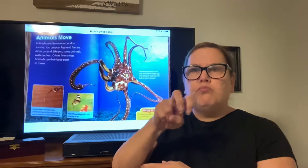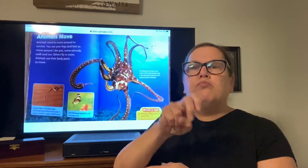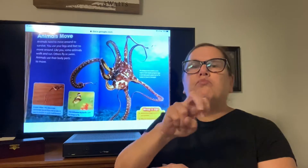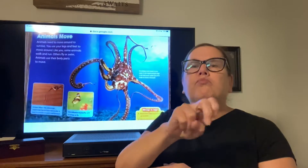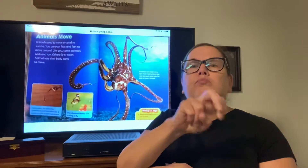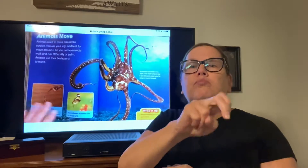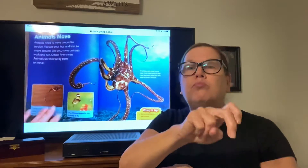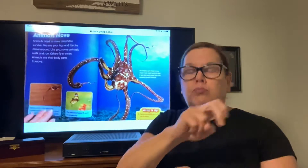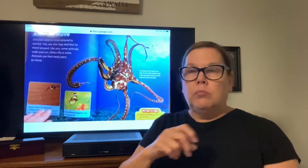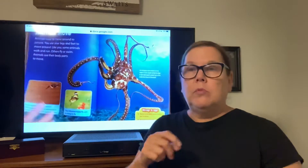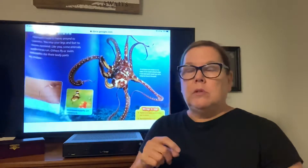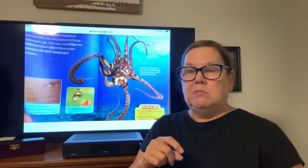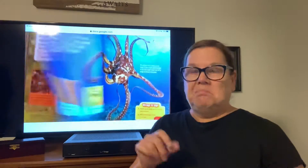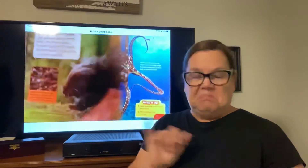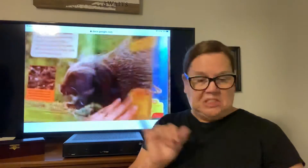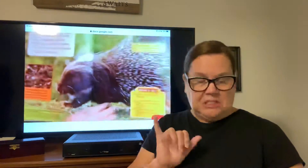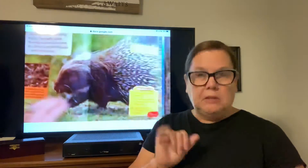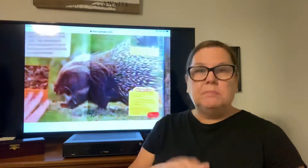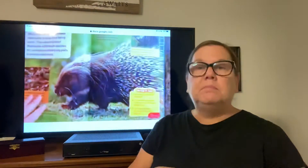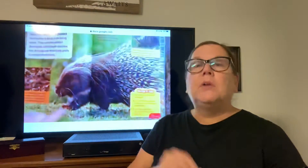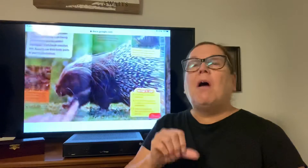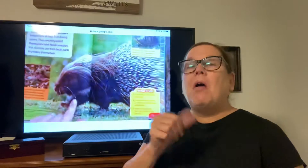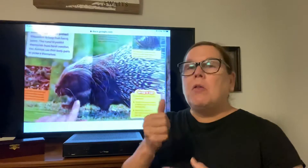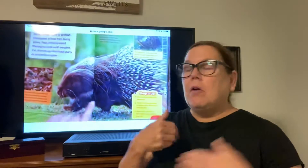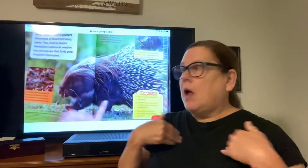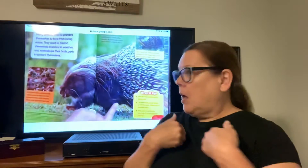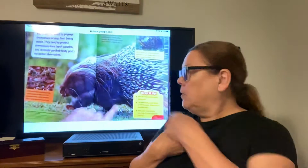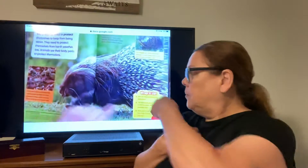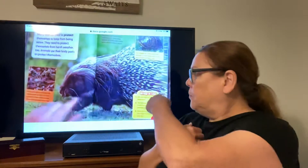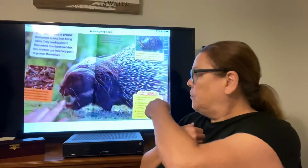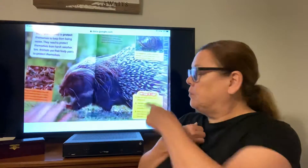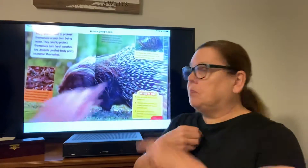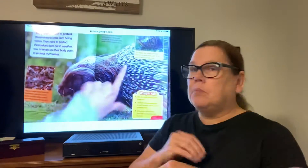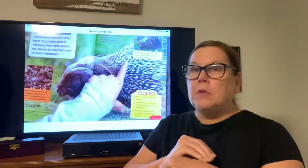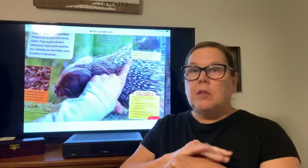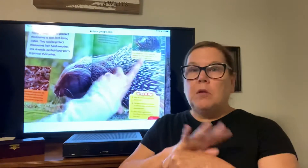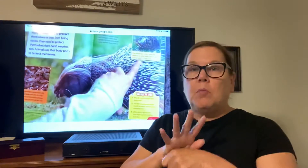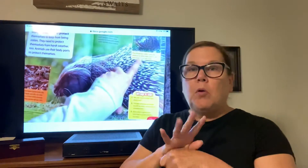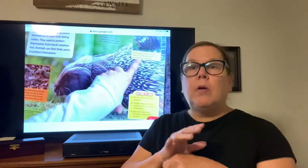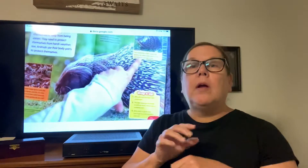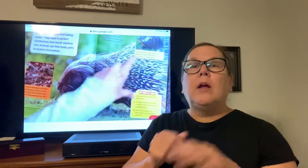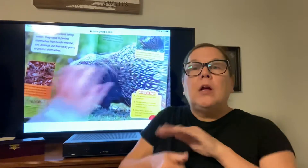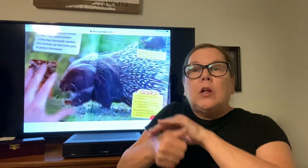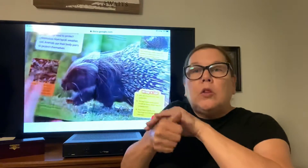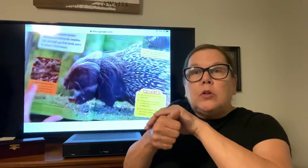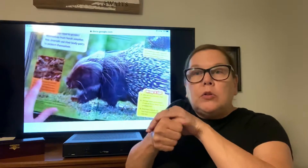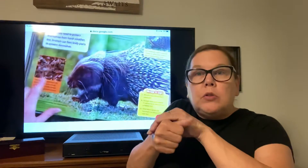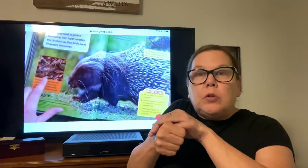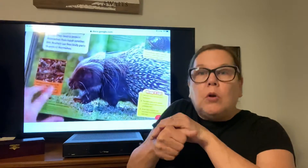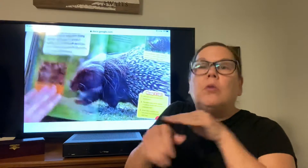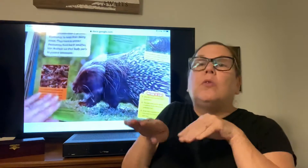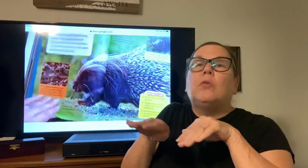walk, and we've looked at other animals who do that too, right? Our porcupine was walking around, our turtle walks, geckos